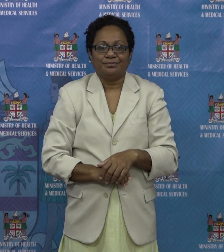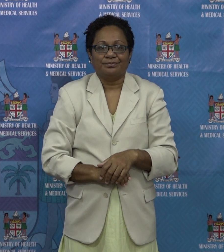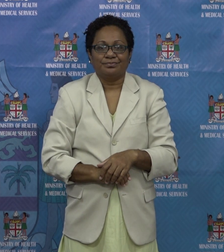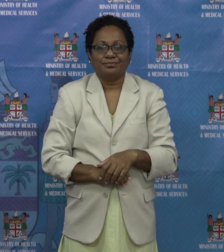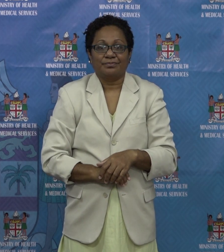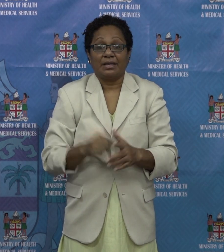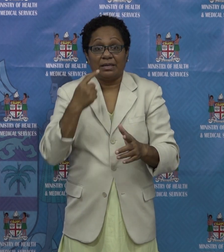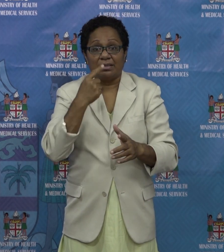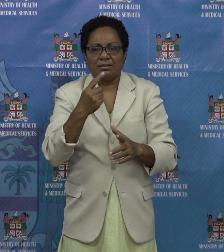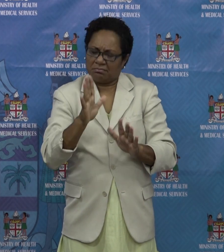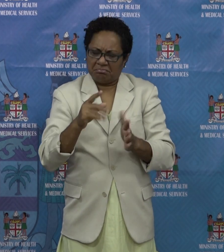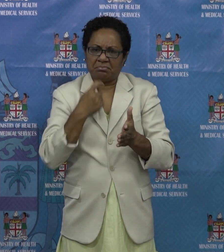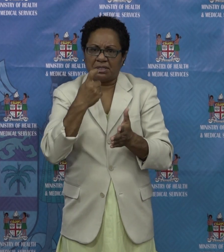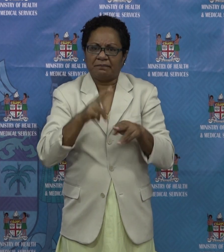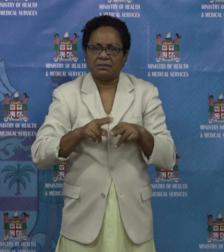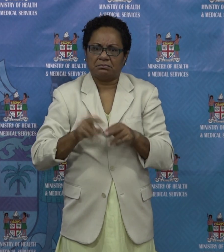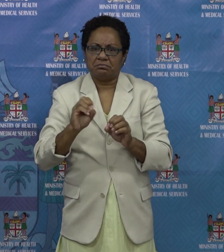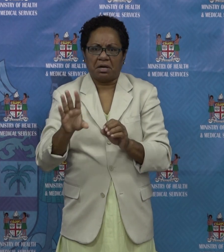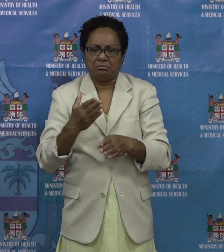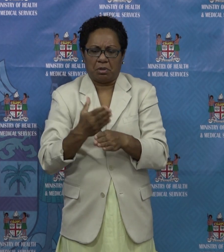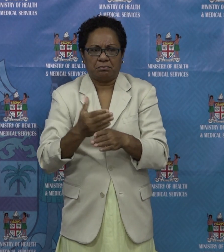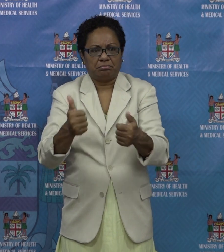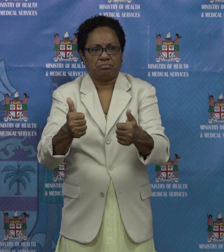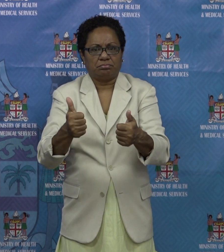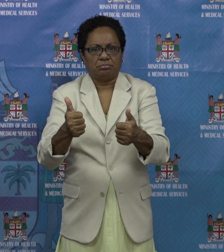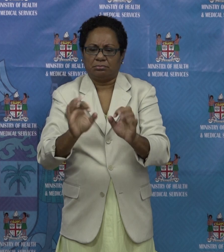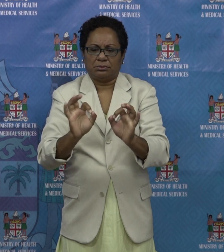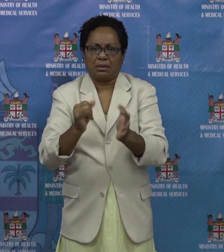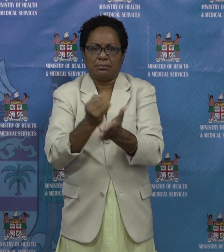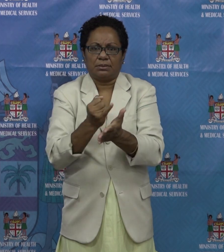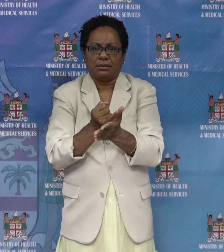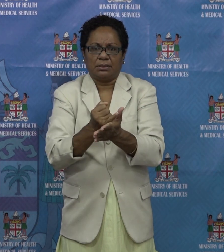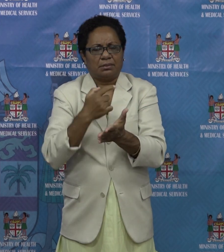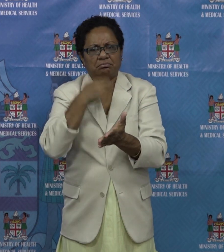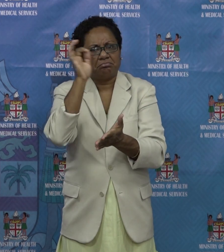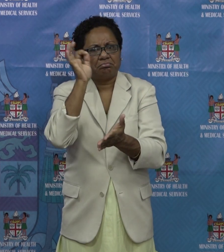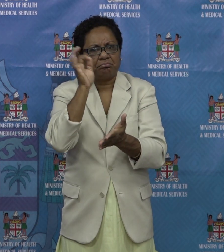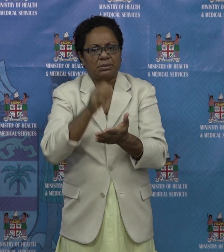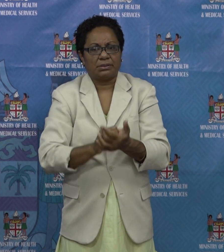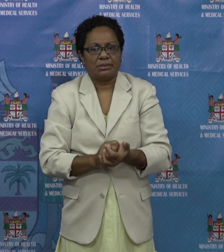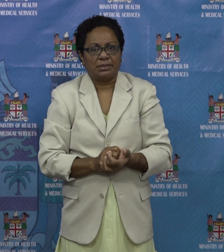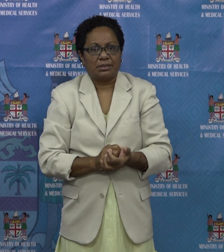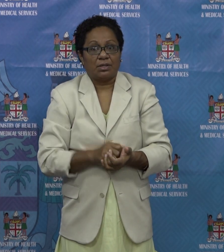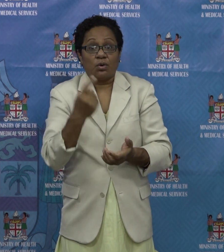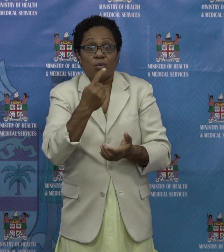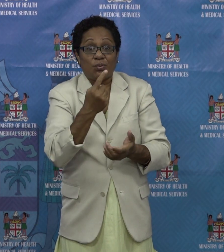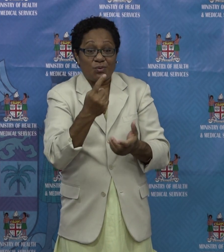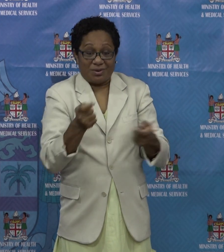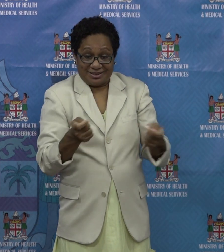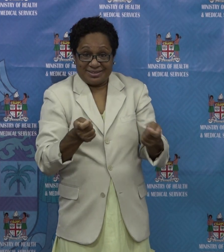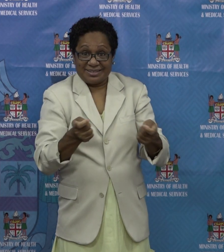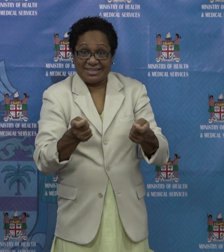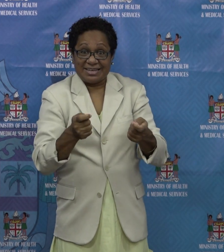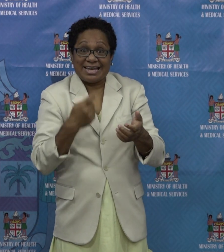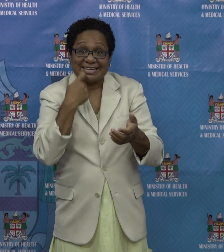There is no glitch, not that I am aware of, and none of those who are running the Fiji Care app are aware of